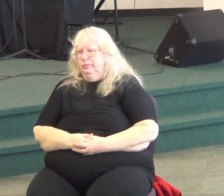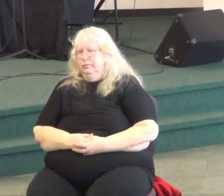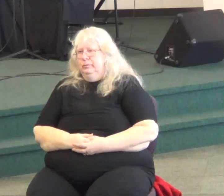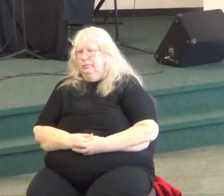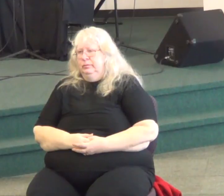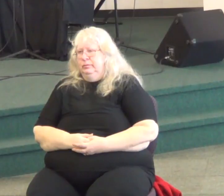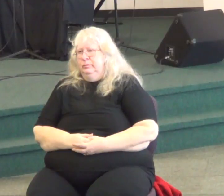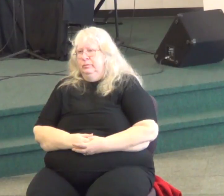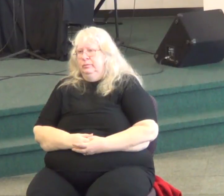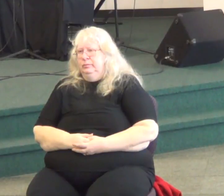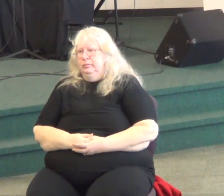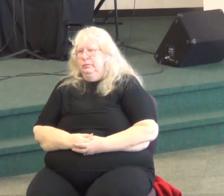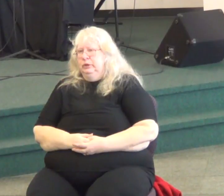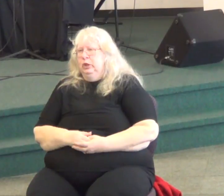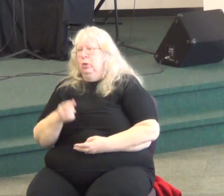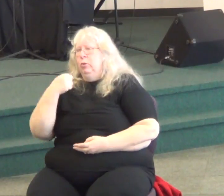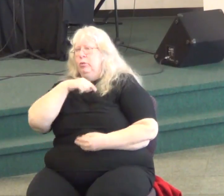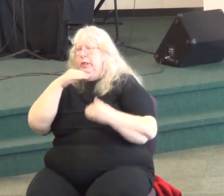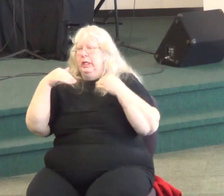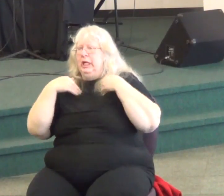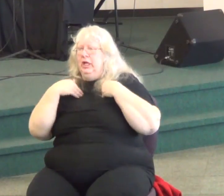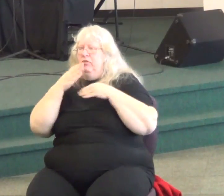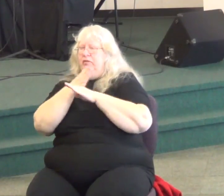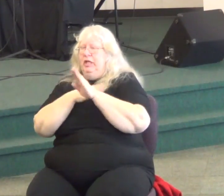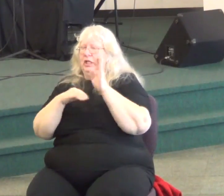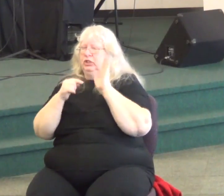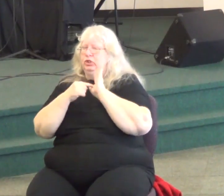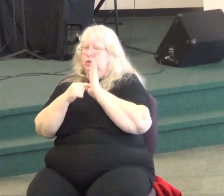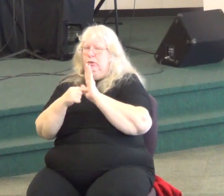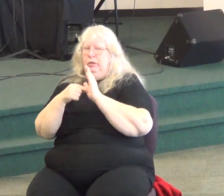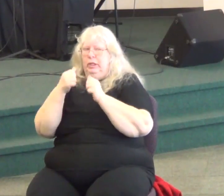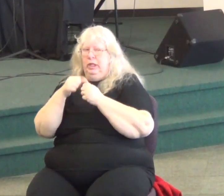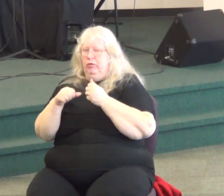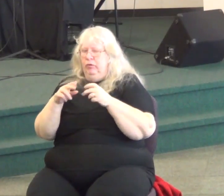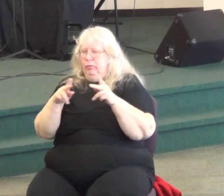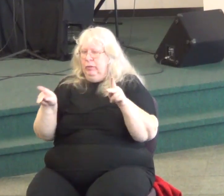Oh my gosh, we've got hands everywhere. And if you're looking at me, mine's up.